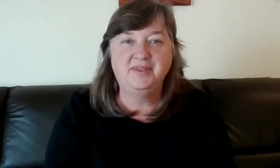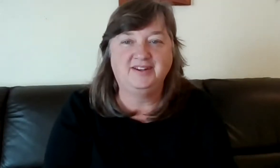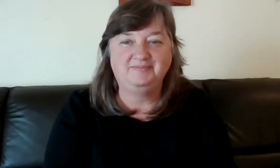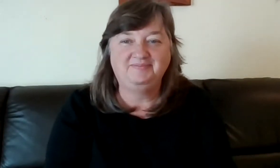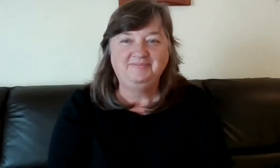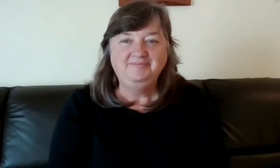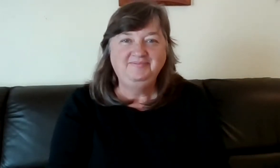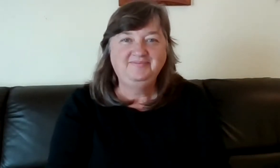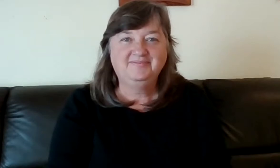there.